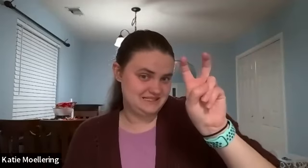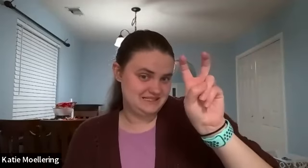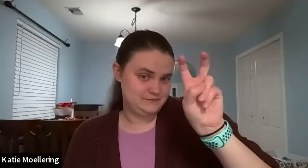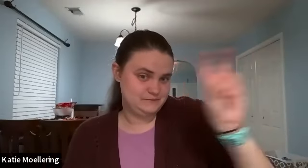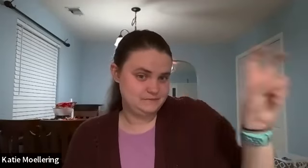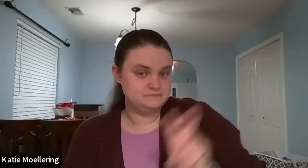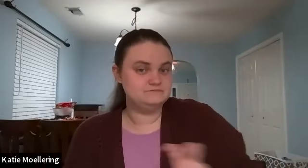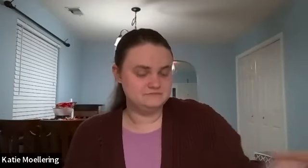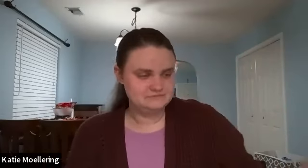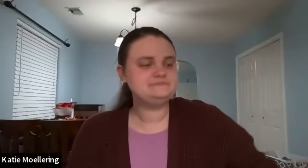Z's.